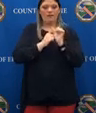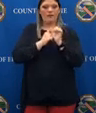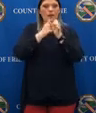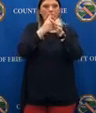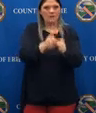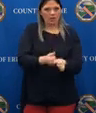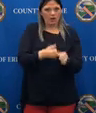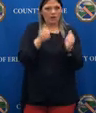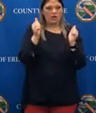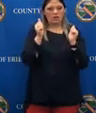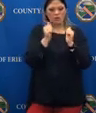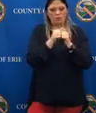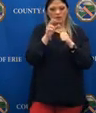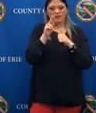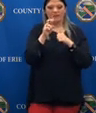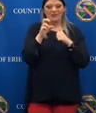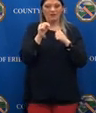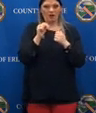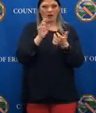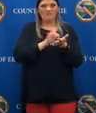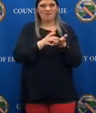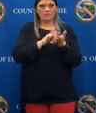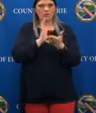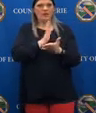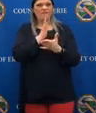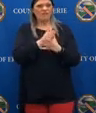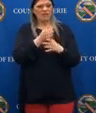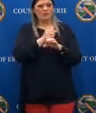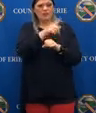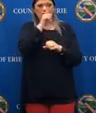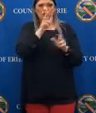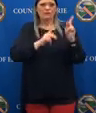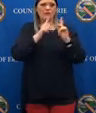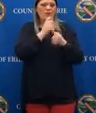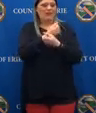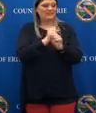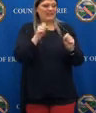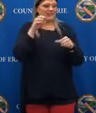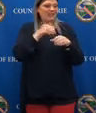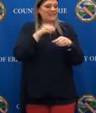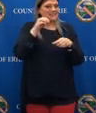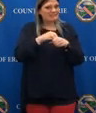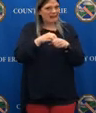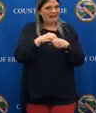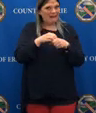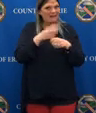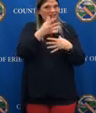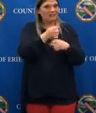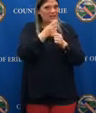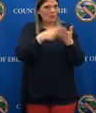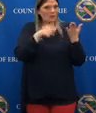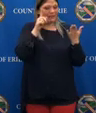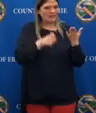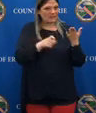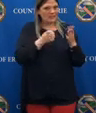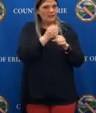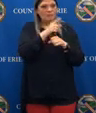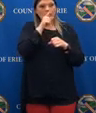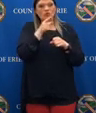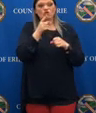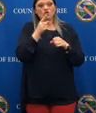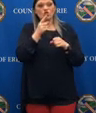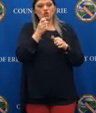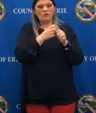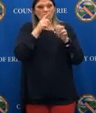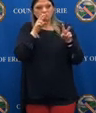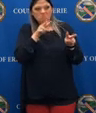our non-pharmaceutical interventions, make sure that people are safe indoors and get what they need to do, and make sure somebody's watching them, that